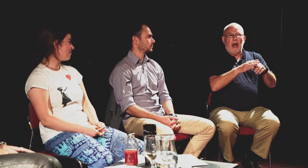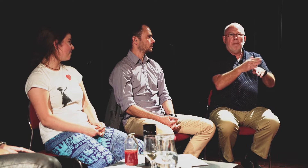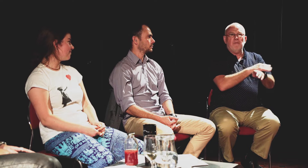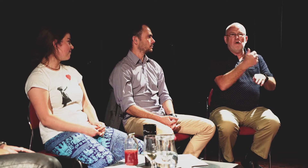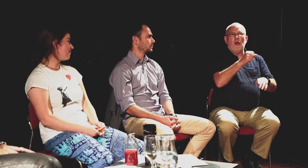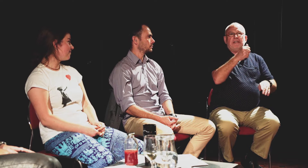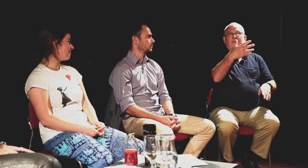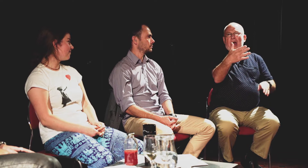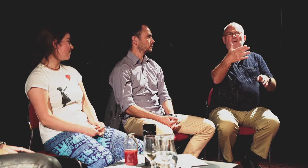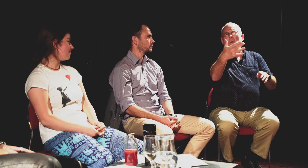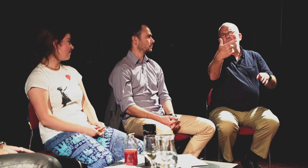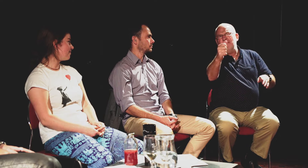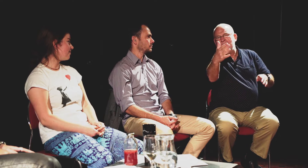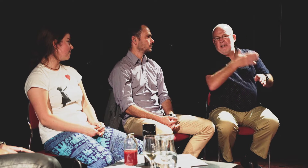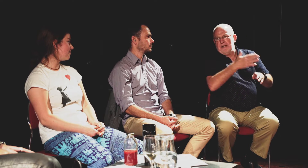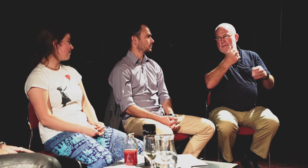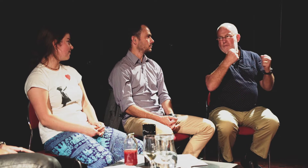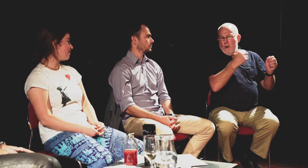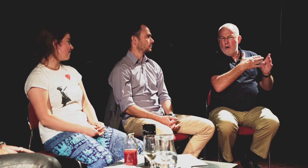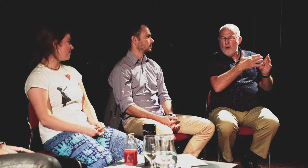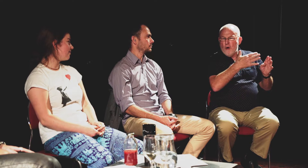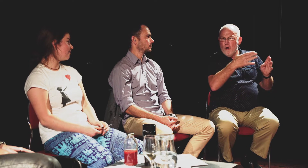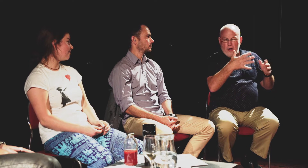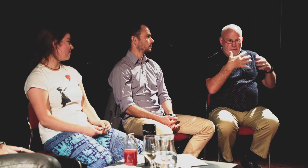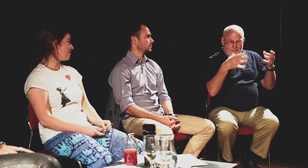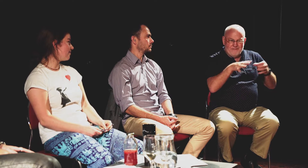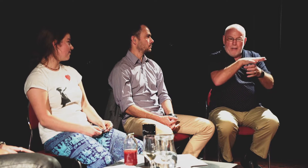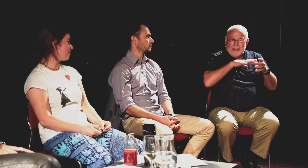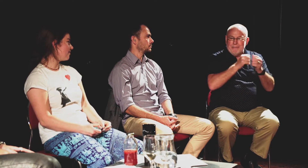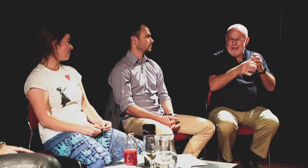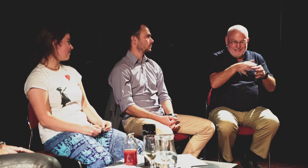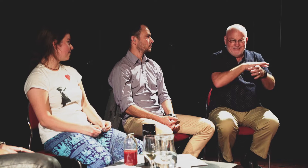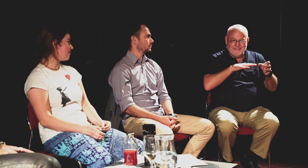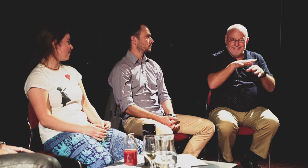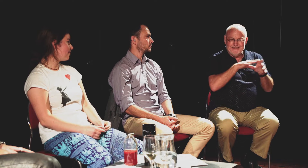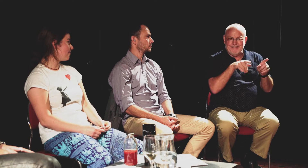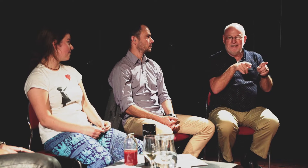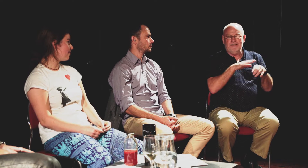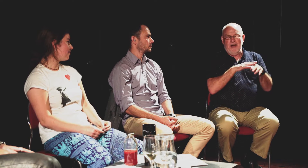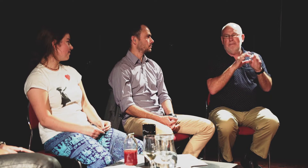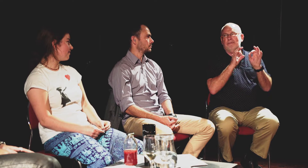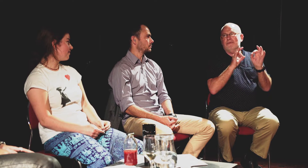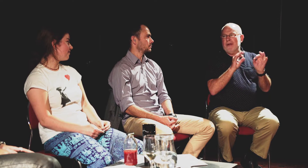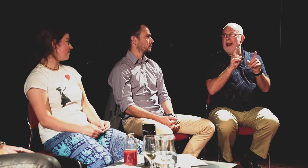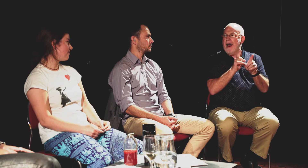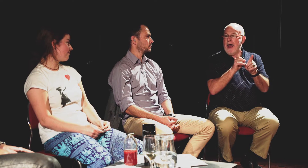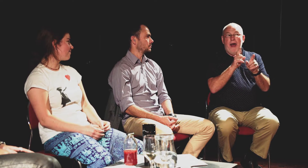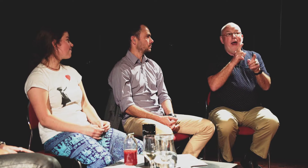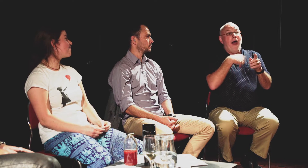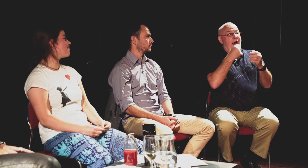time. Like 65, 67, 68, extremely strong deaf sports teams. And it was